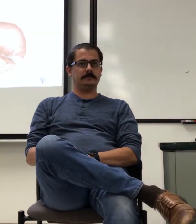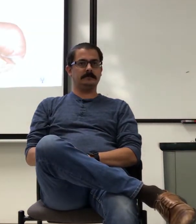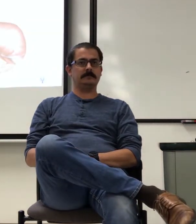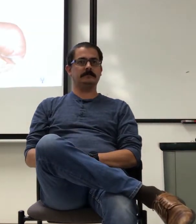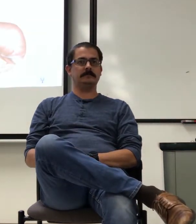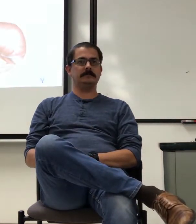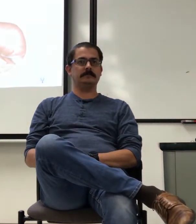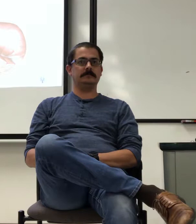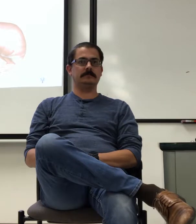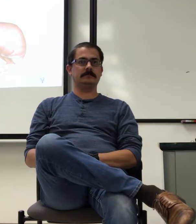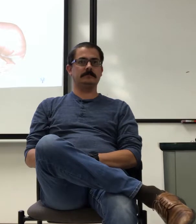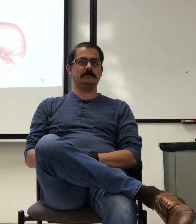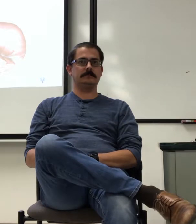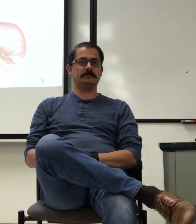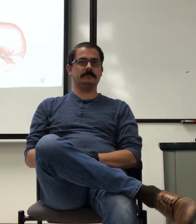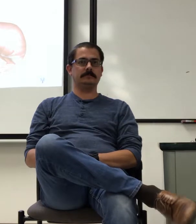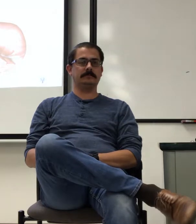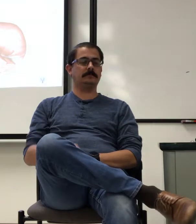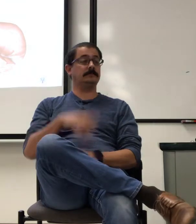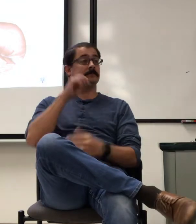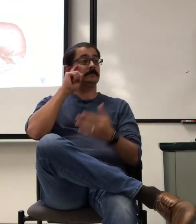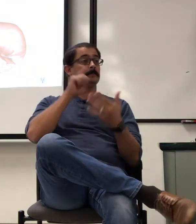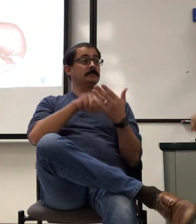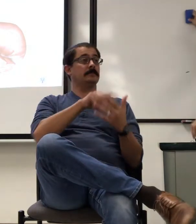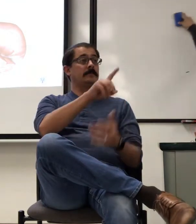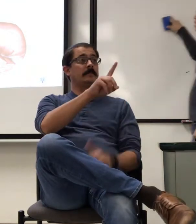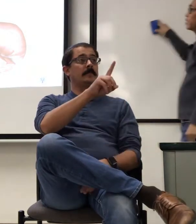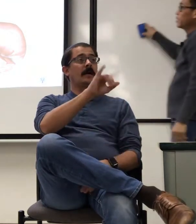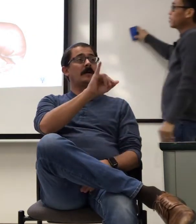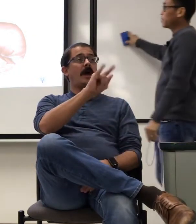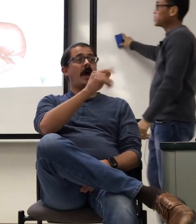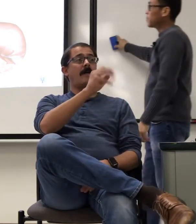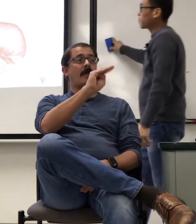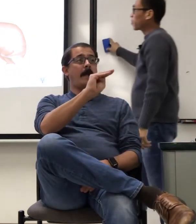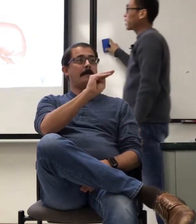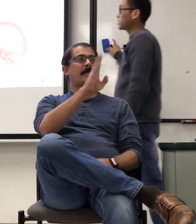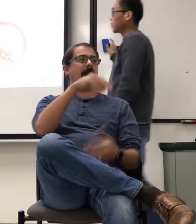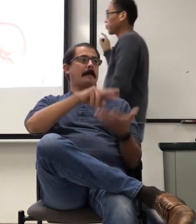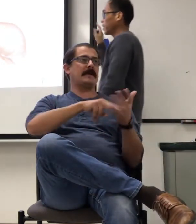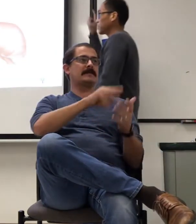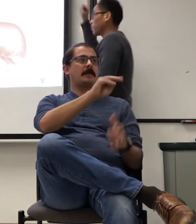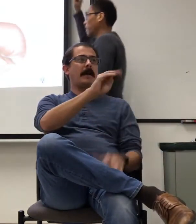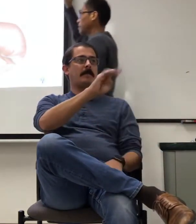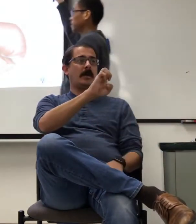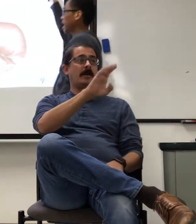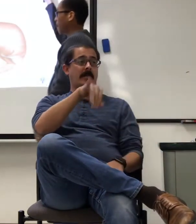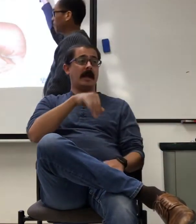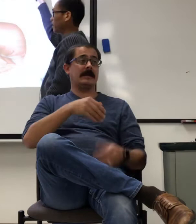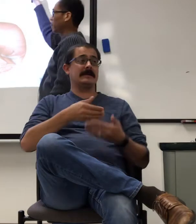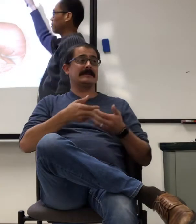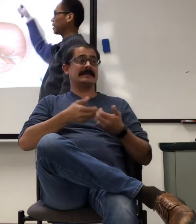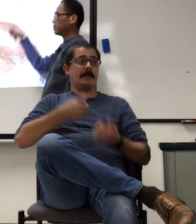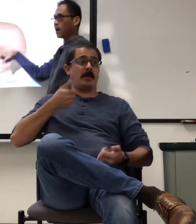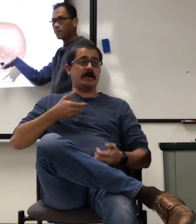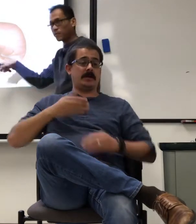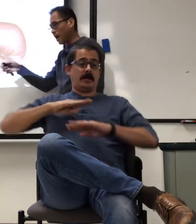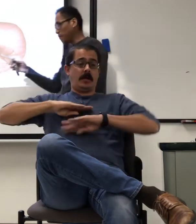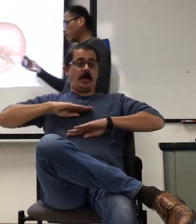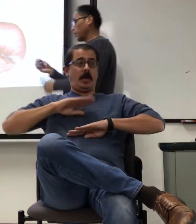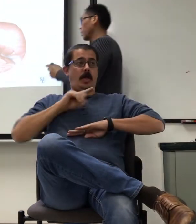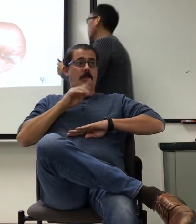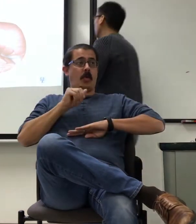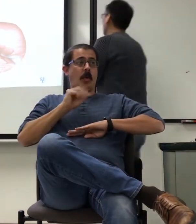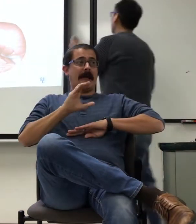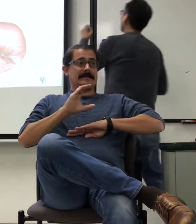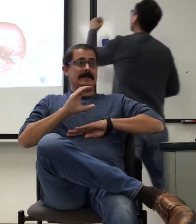So look at the anatomy of the diaphragm. Diaphragm means membrane. This membrane separates the thoracic cavity from the abdominal cavity.